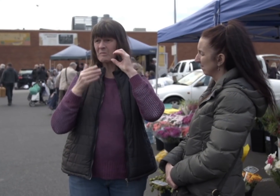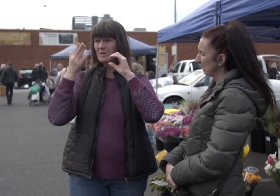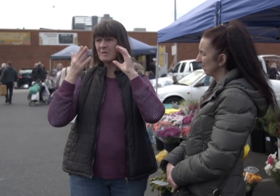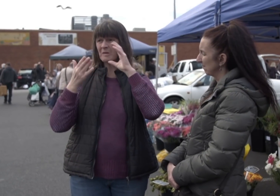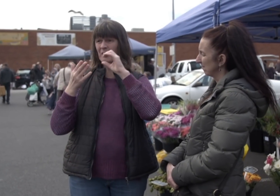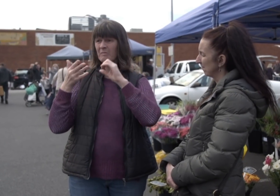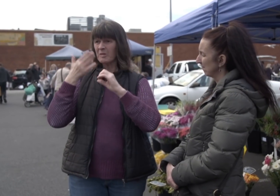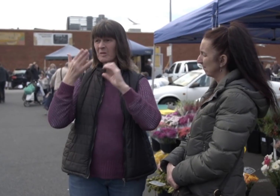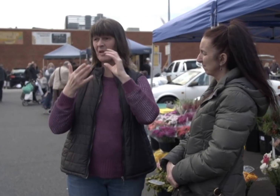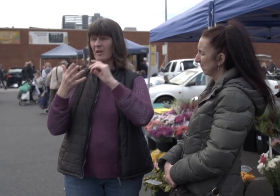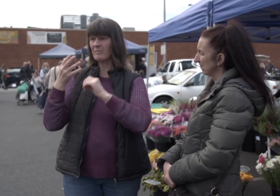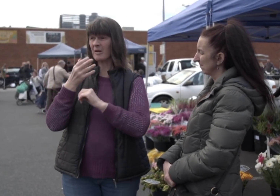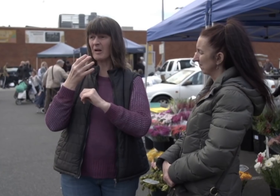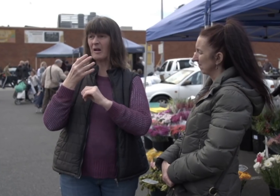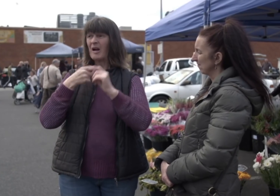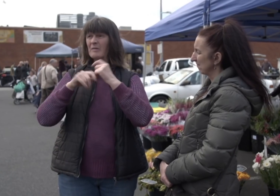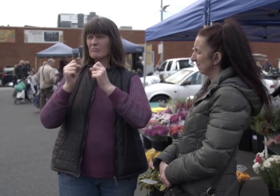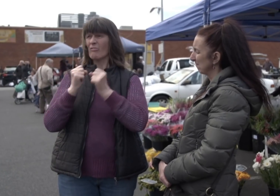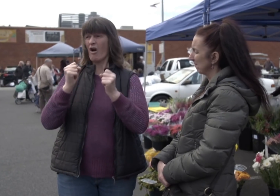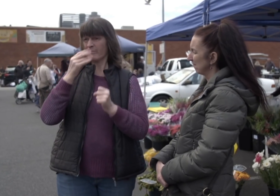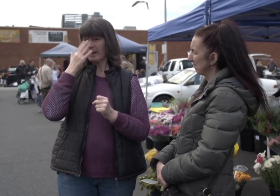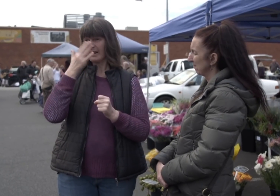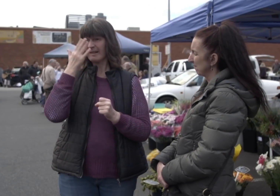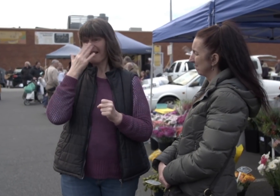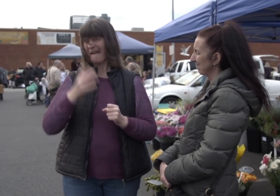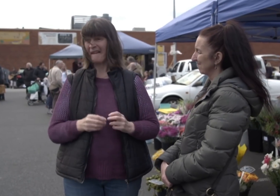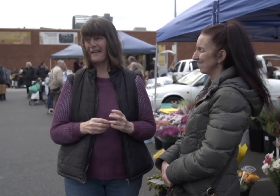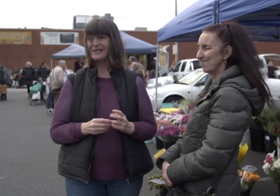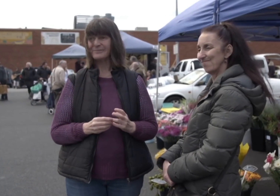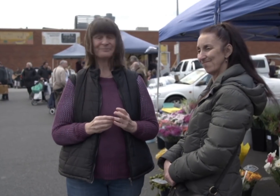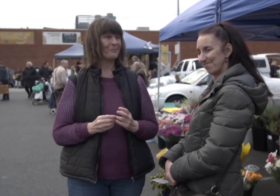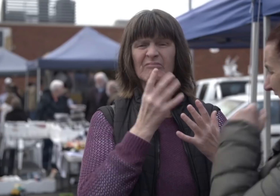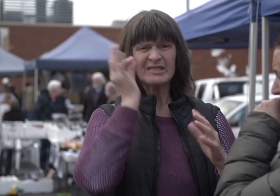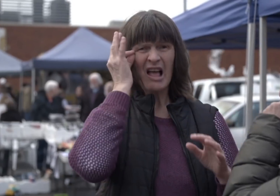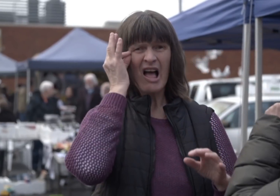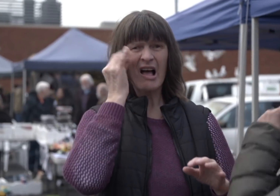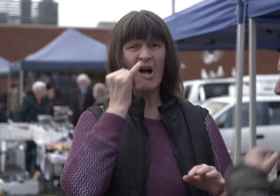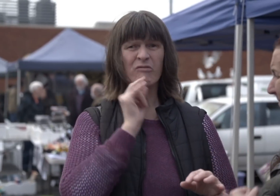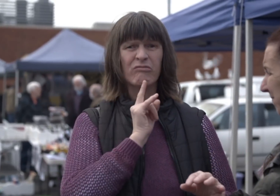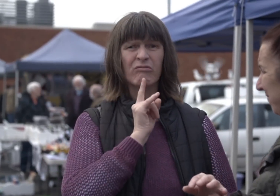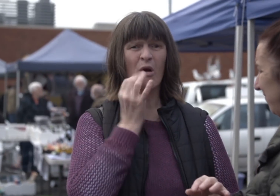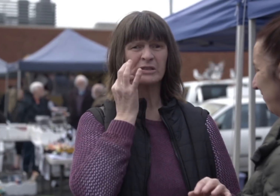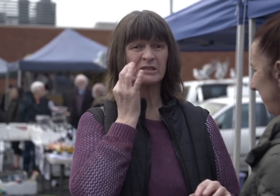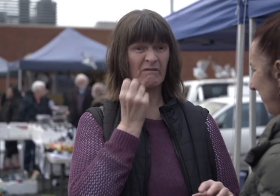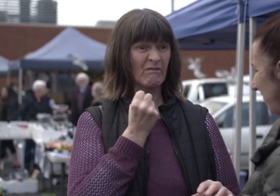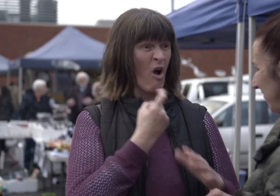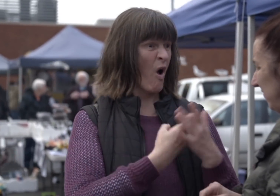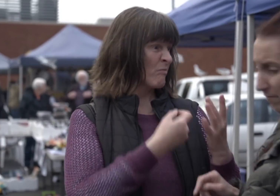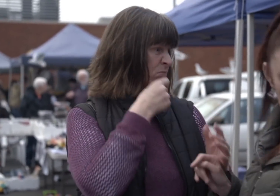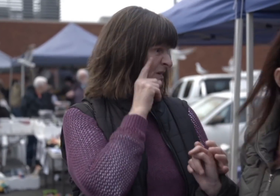losing that sight and it was deteriorating, my sense of smell just became a lot stronger. I can smell, I think, yellow or white. Do you